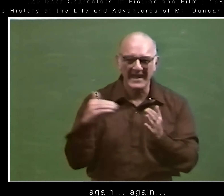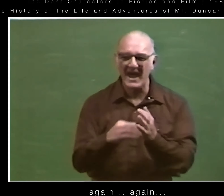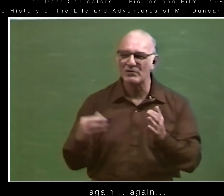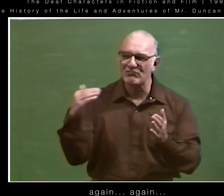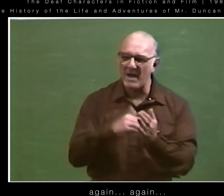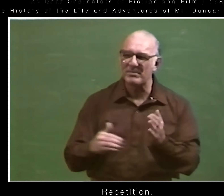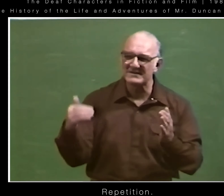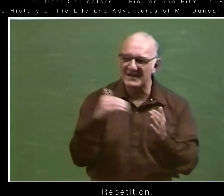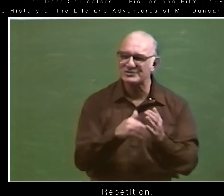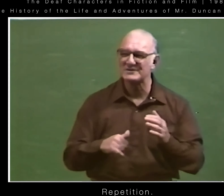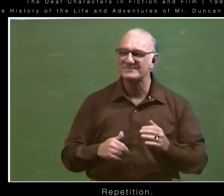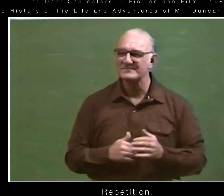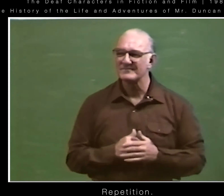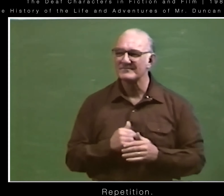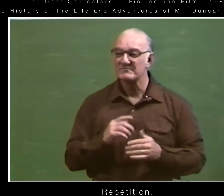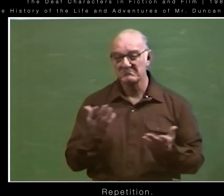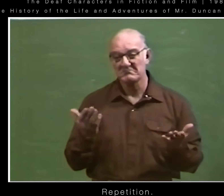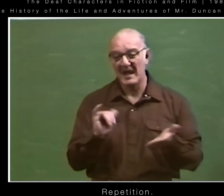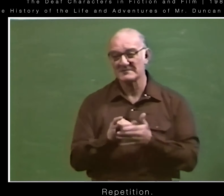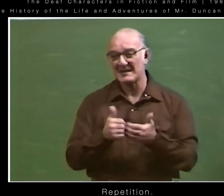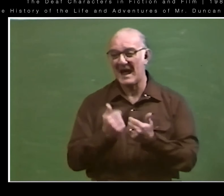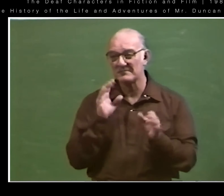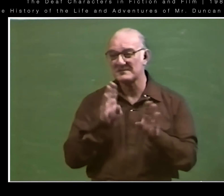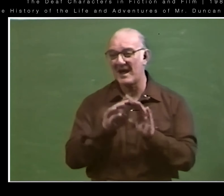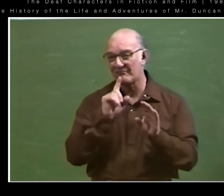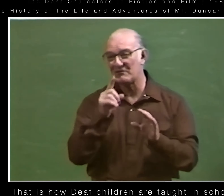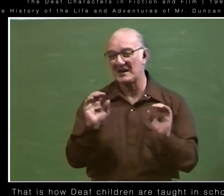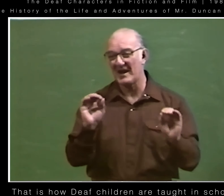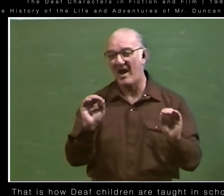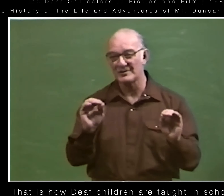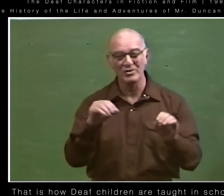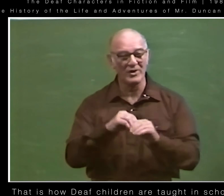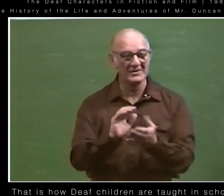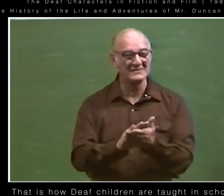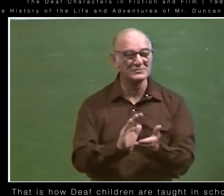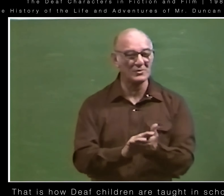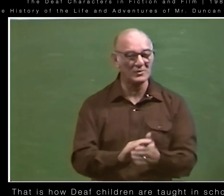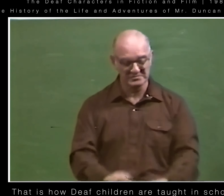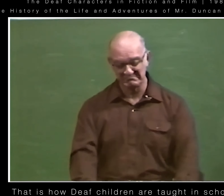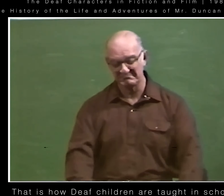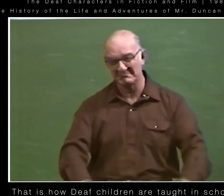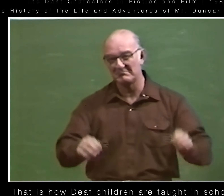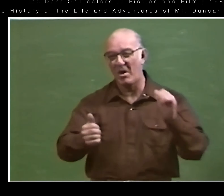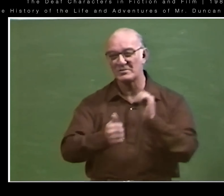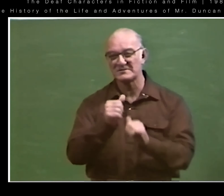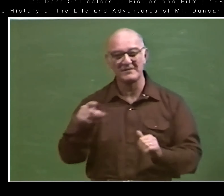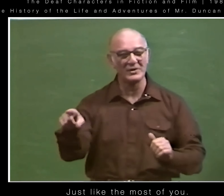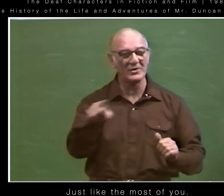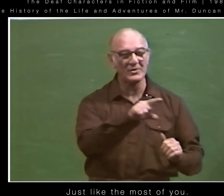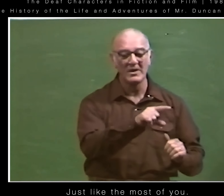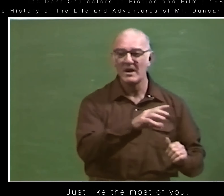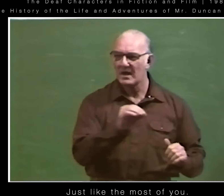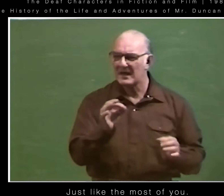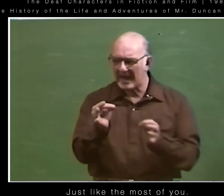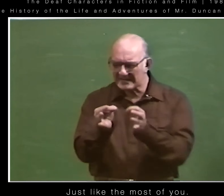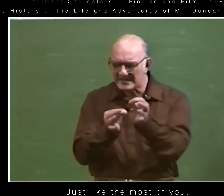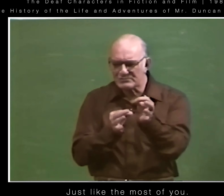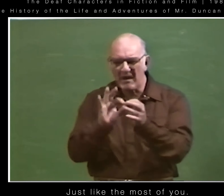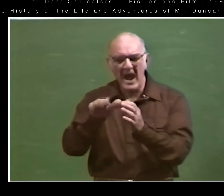again, repetition. That's how deaf really are taught in schools, most of you. It describes